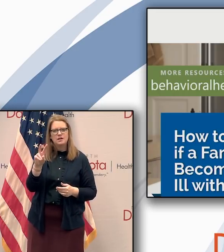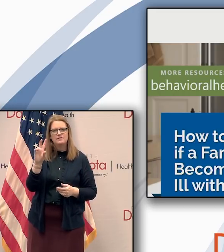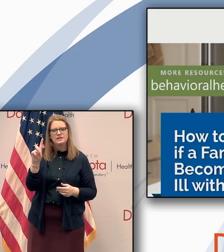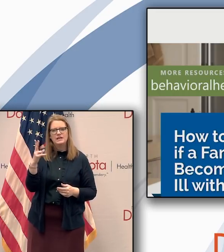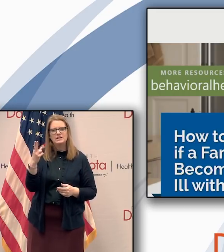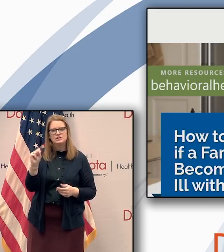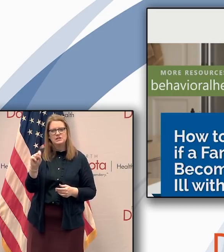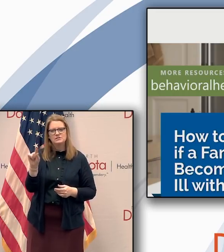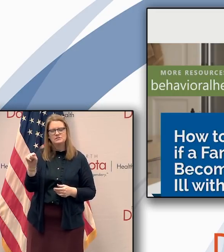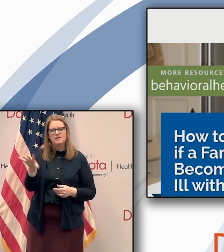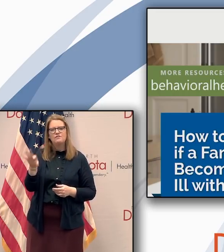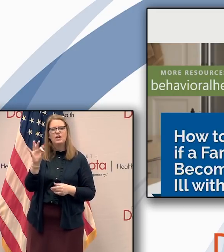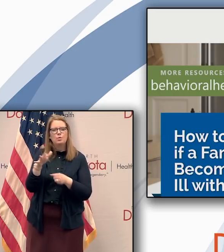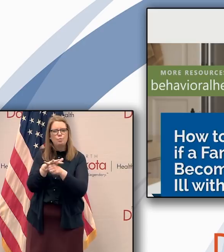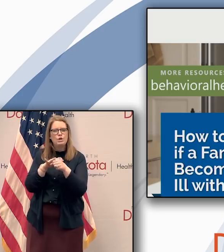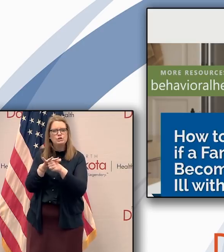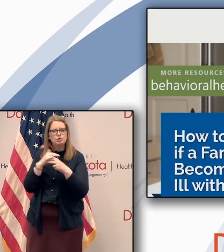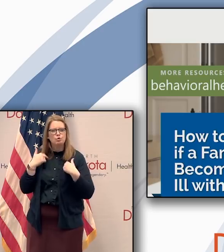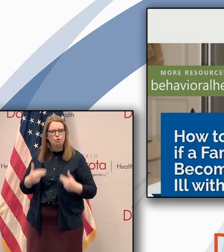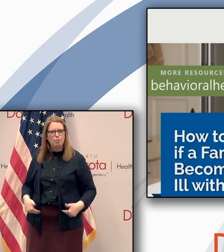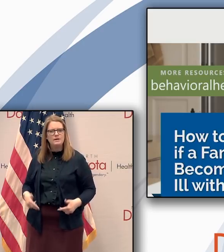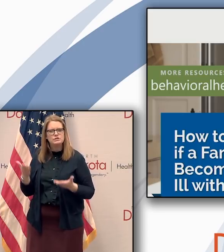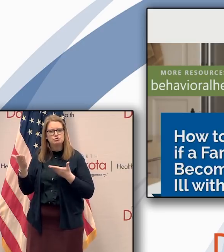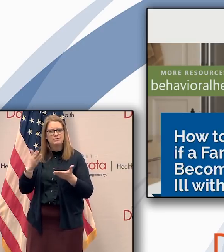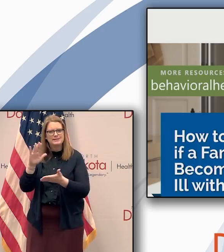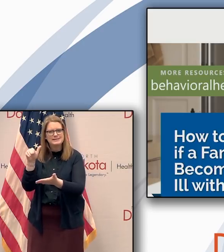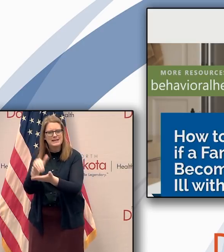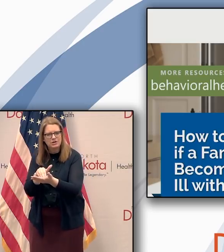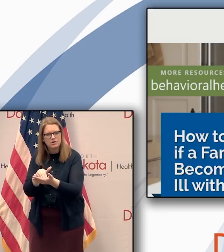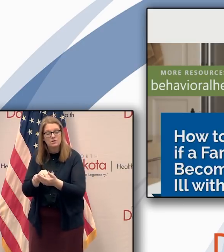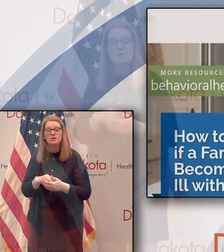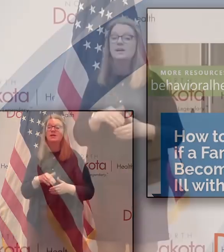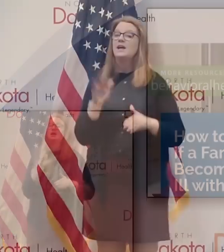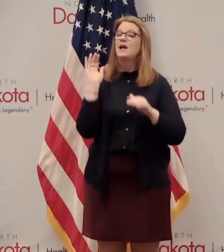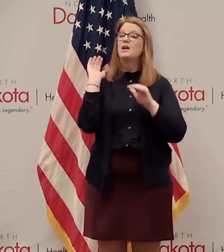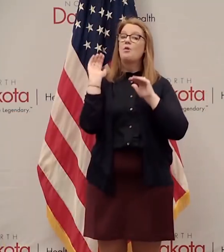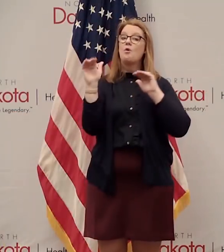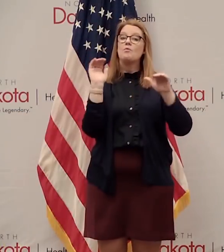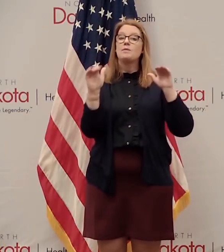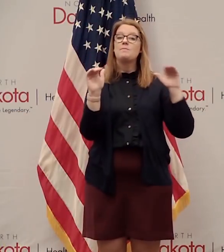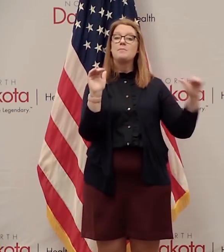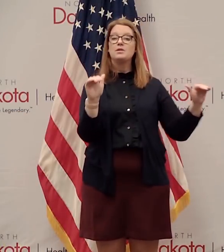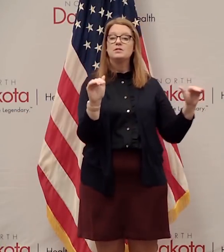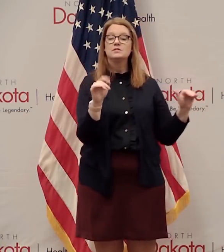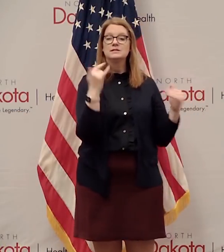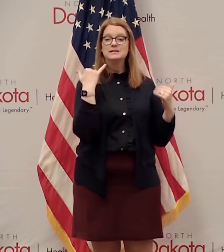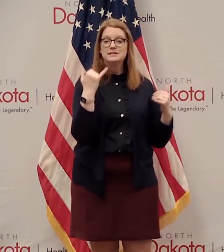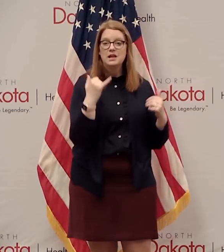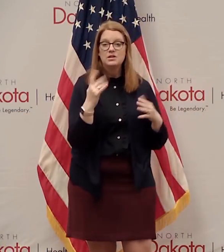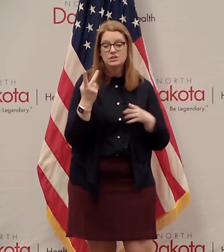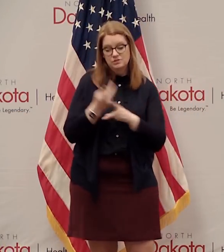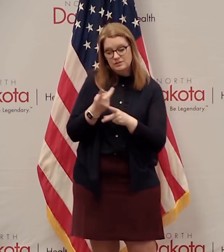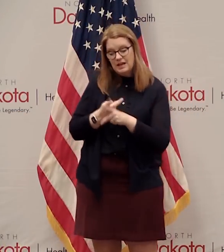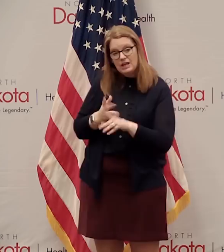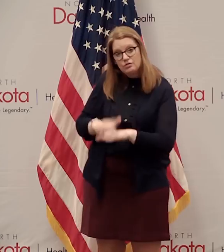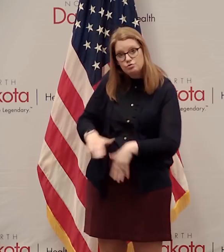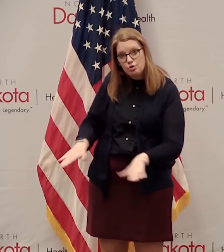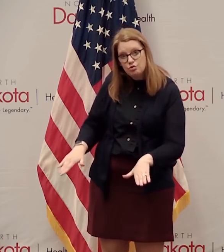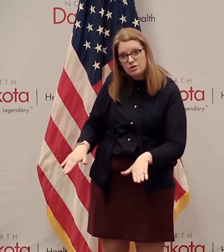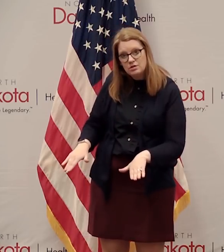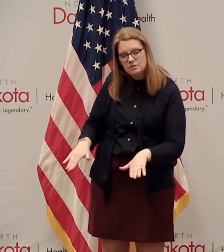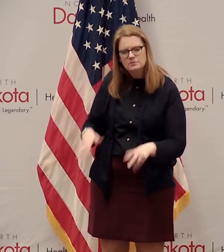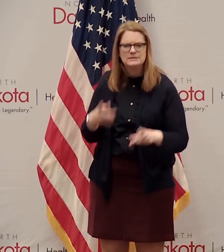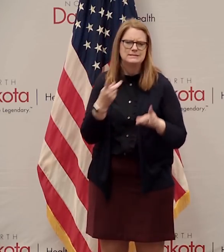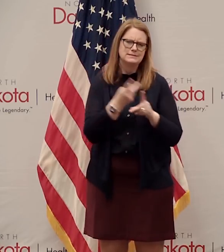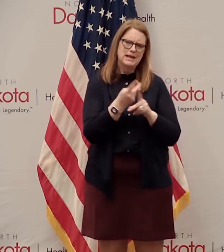nd.gov/DHS under Find a Regional Human Service Center. Remember also, of course, when you're busy taking care of your children at home, it's really important